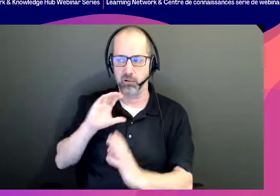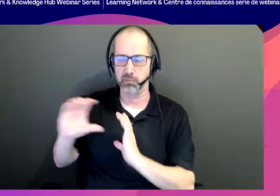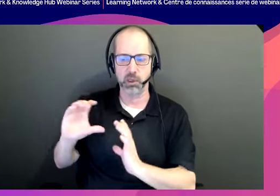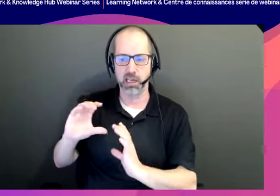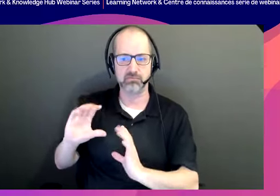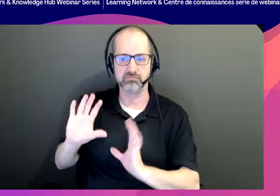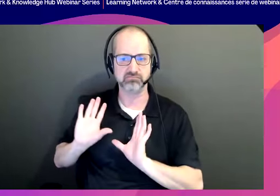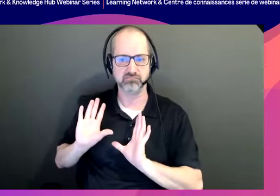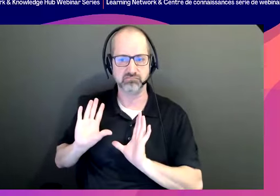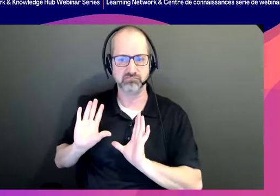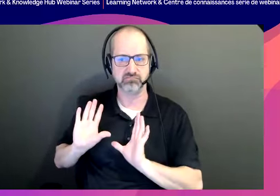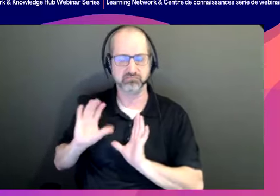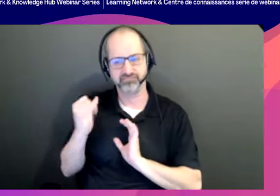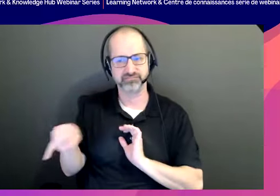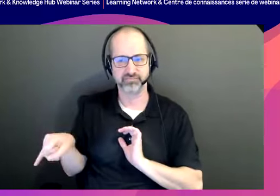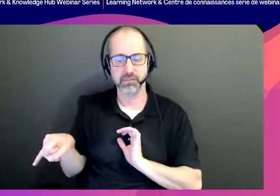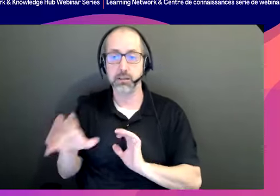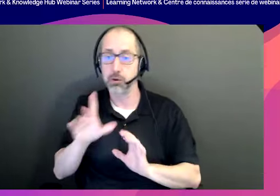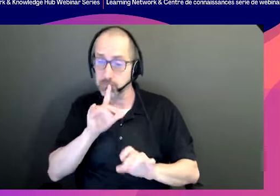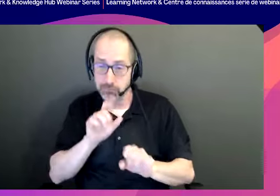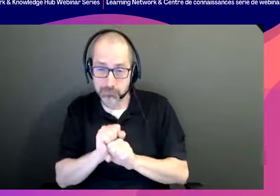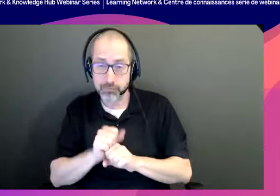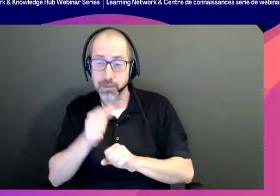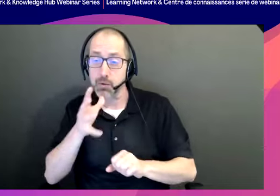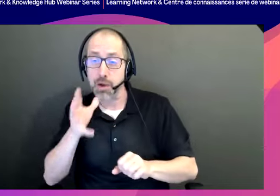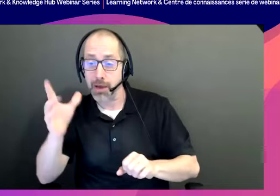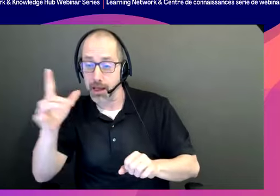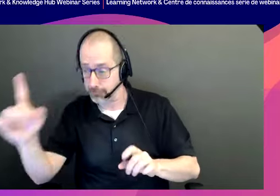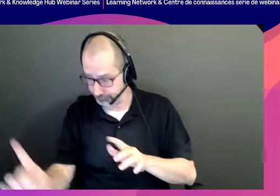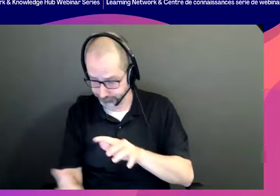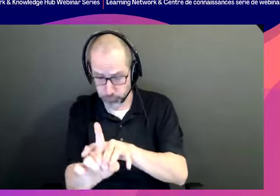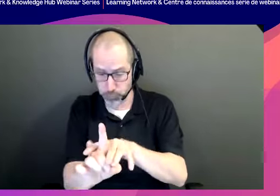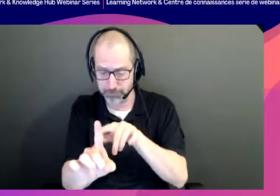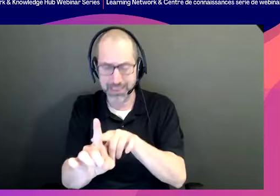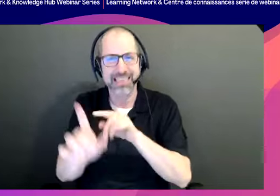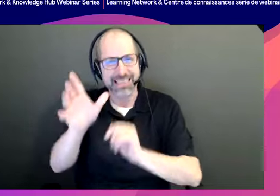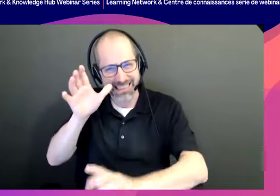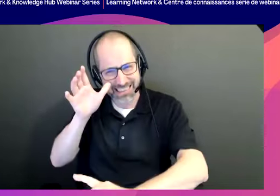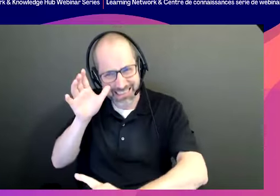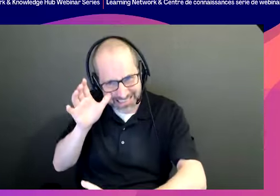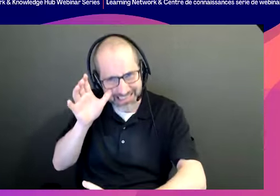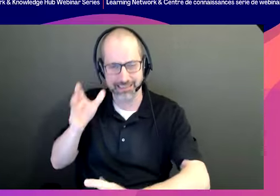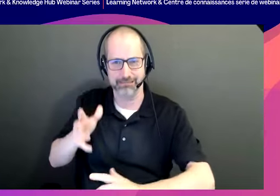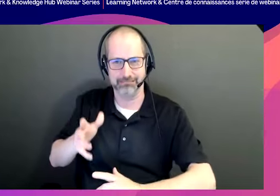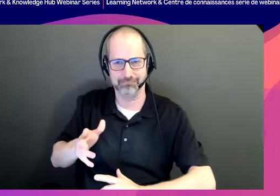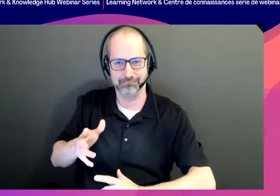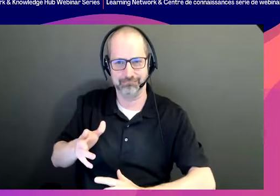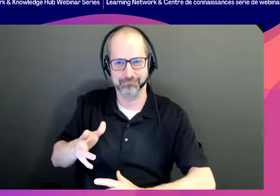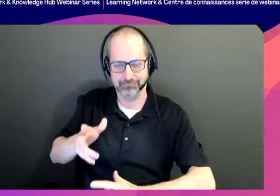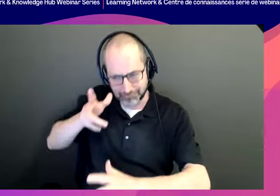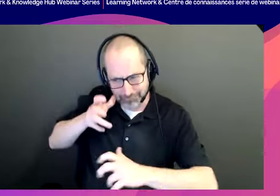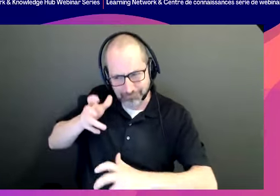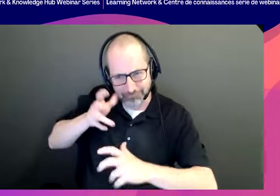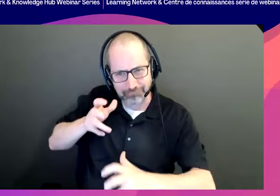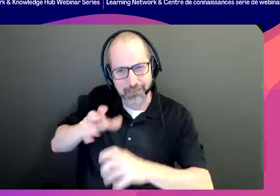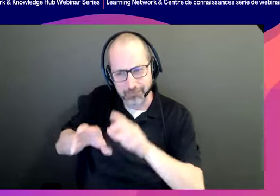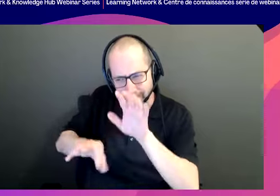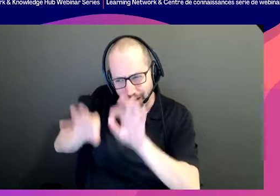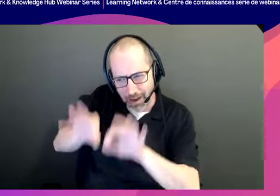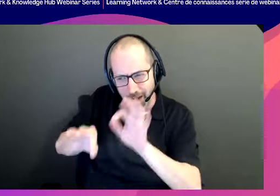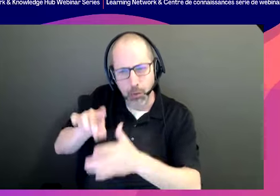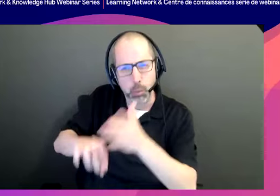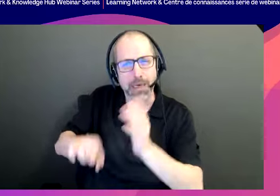So listen to what she's saying, really listen. Find out what she thinks will help her situation. And